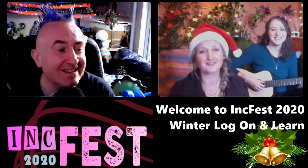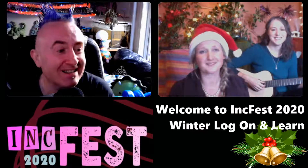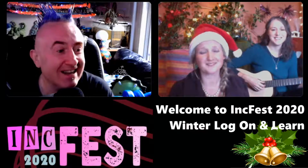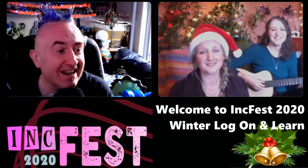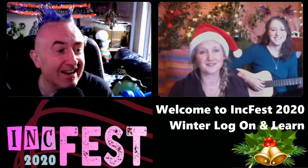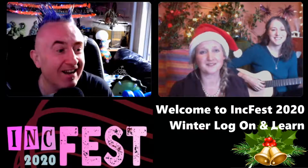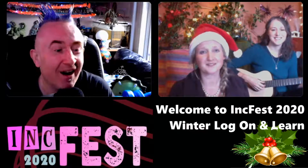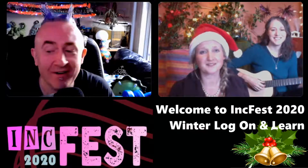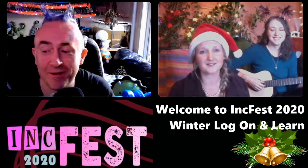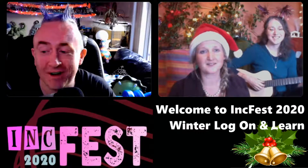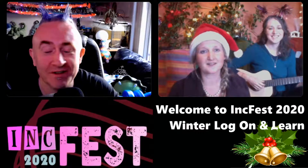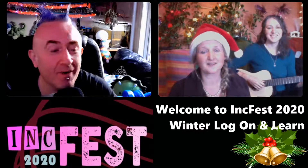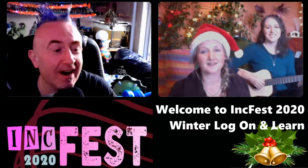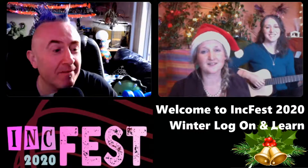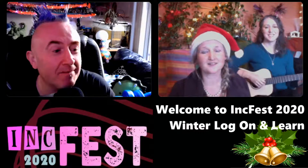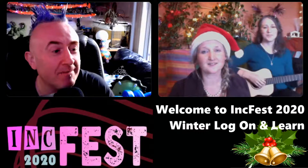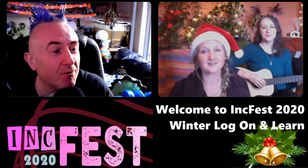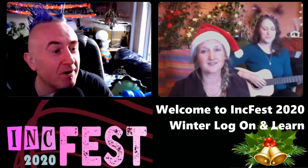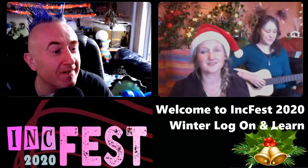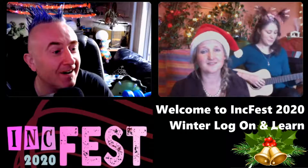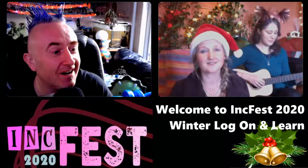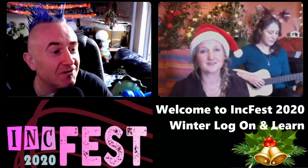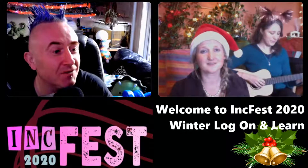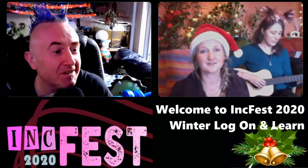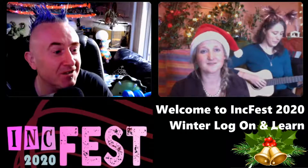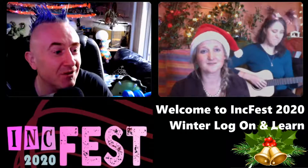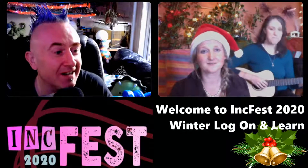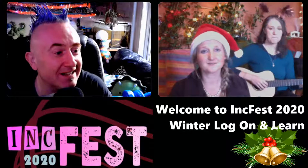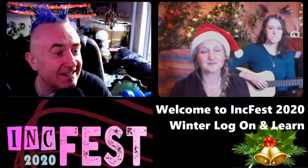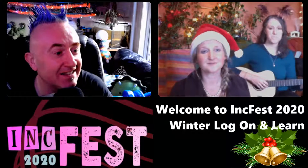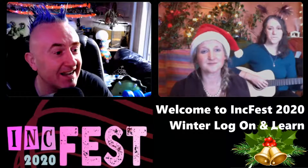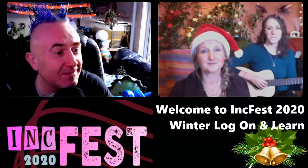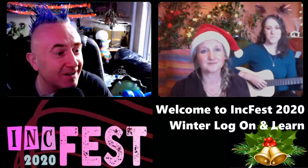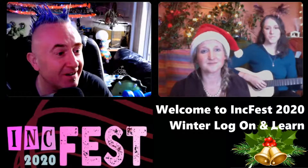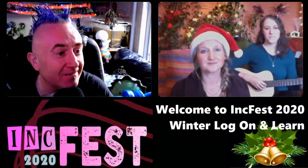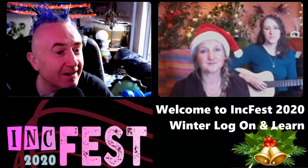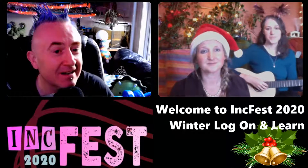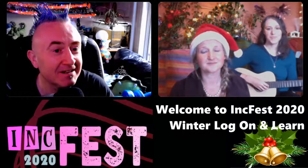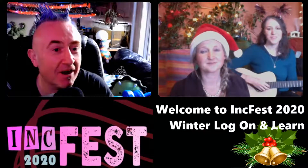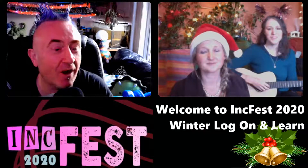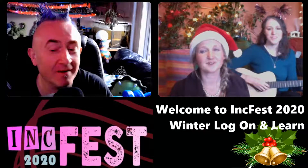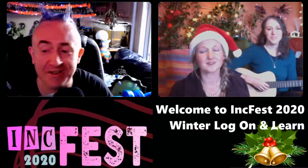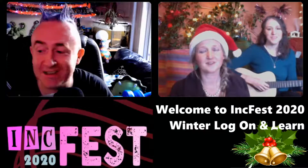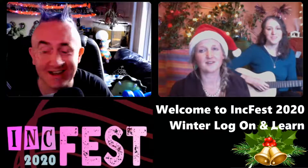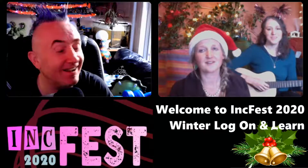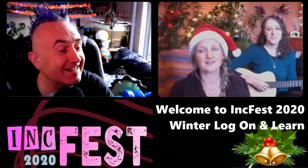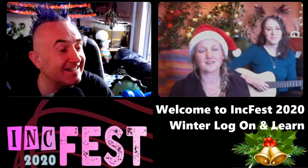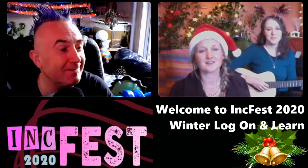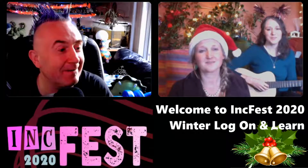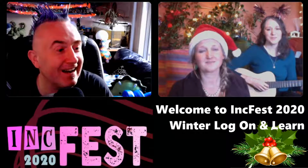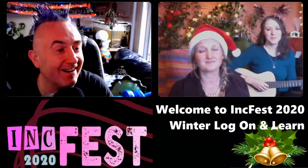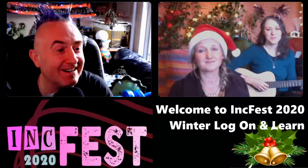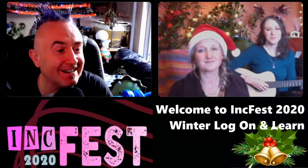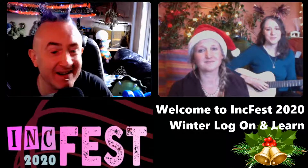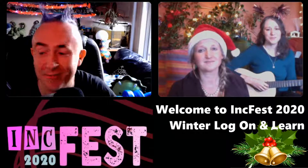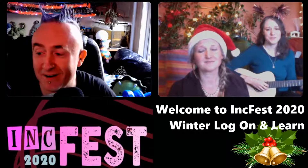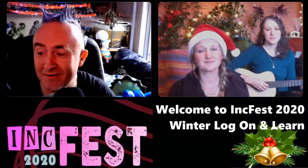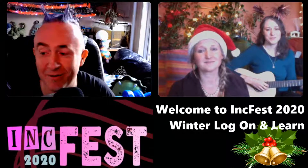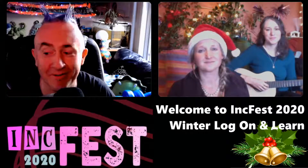see. I hadn't realized quite how many people were in the classrooms enjoying this at the same time. So I'm just delighted to be able to get like a sneak preview of that.